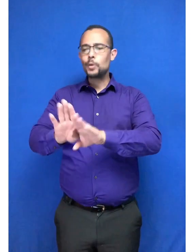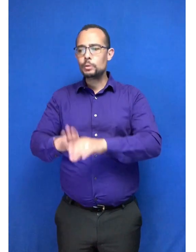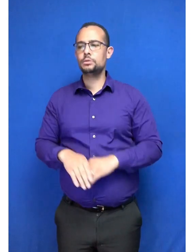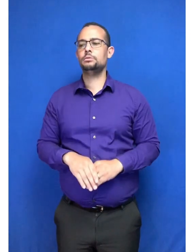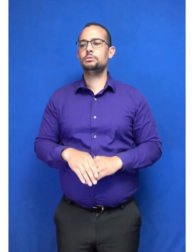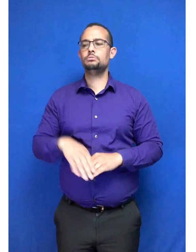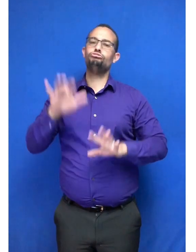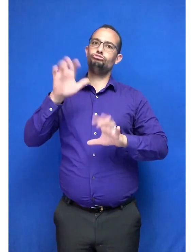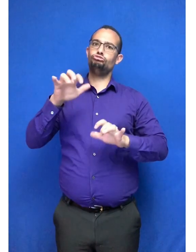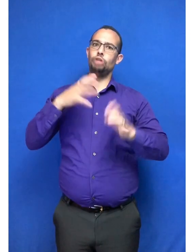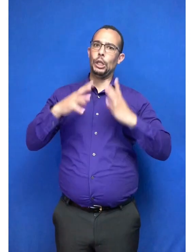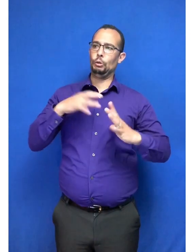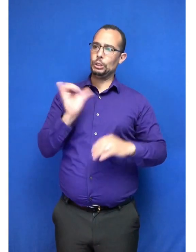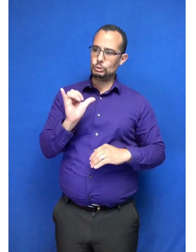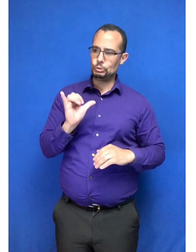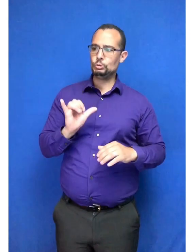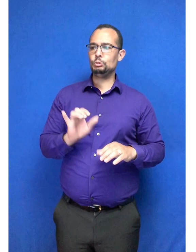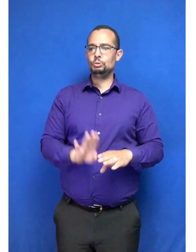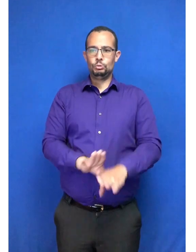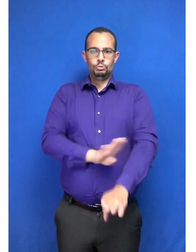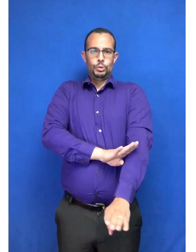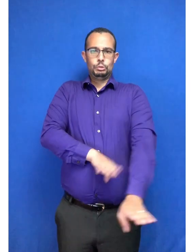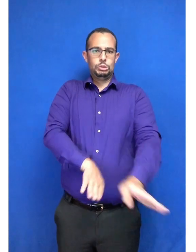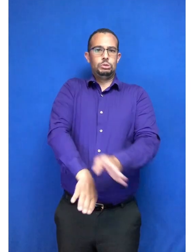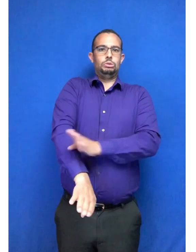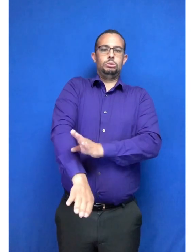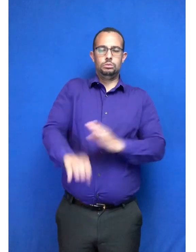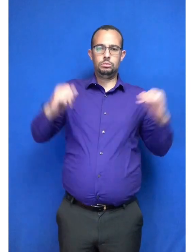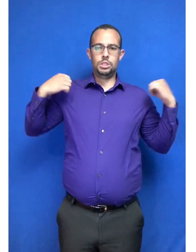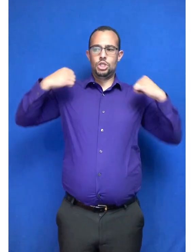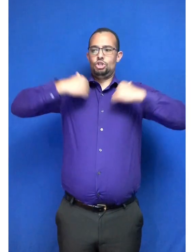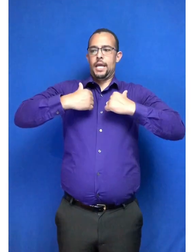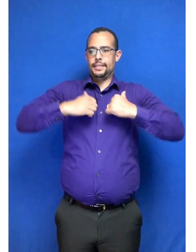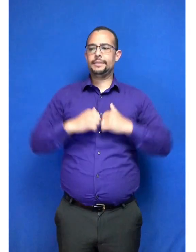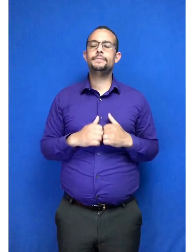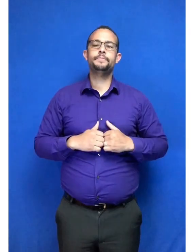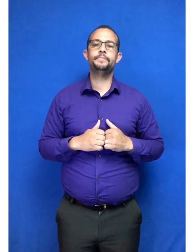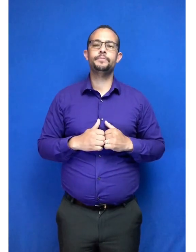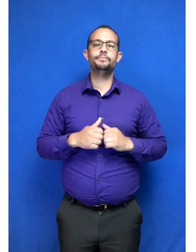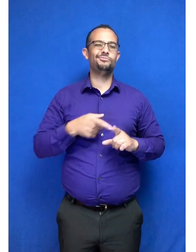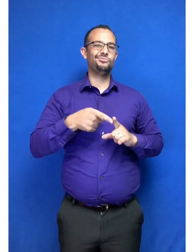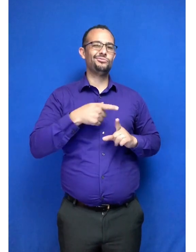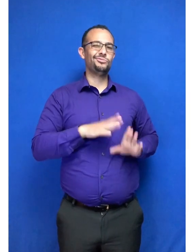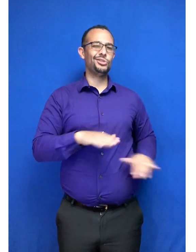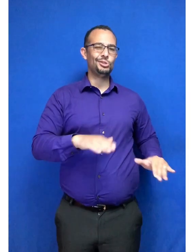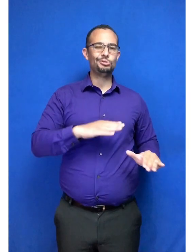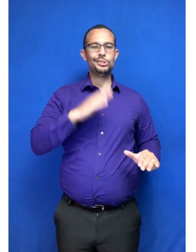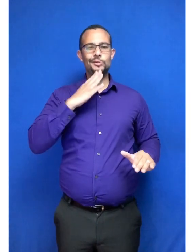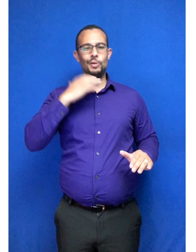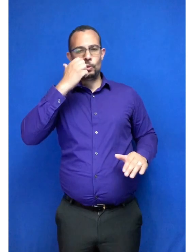you should have for the children or elderly members in your party. Diapers, baby